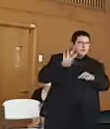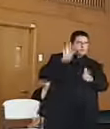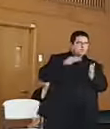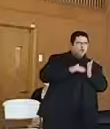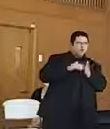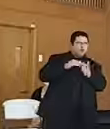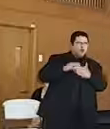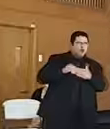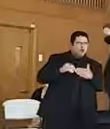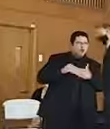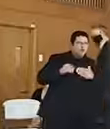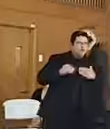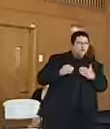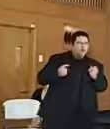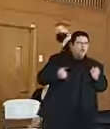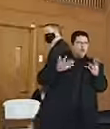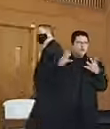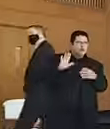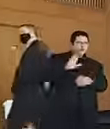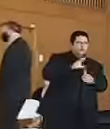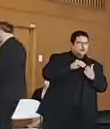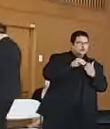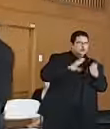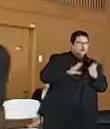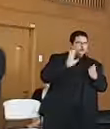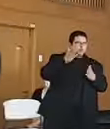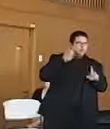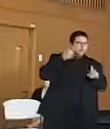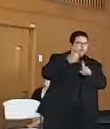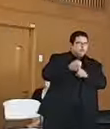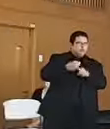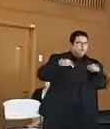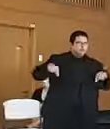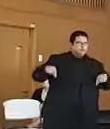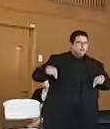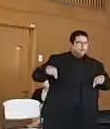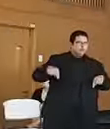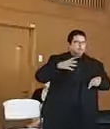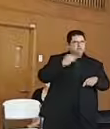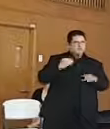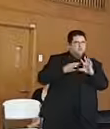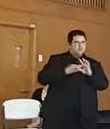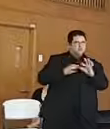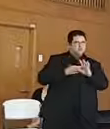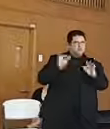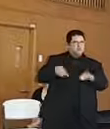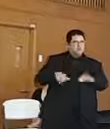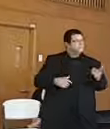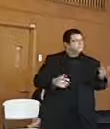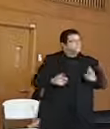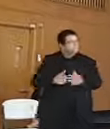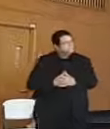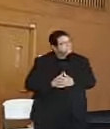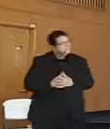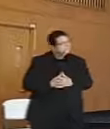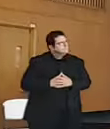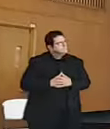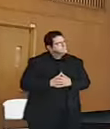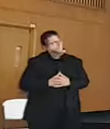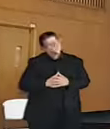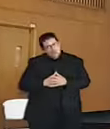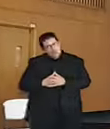million, how many of your students will be impacted by this, and talk about that a little bit? So